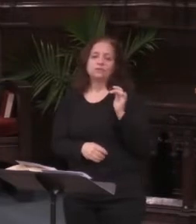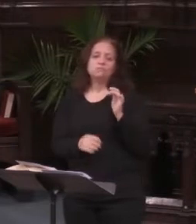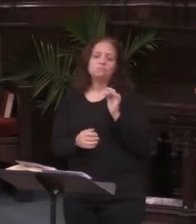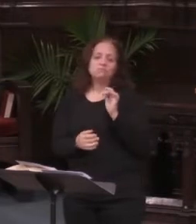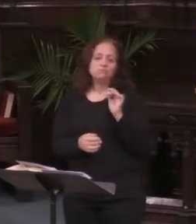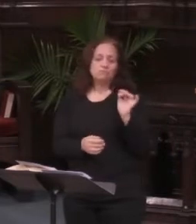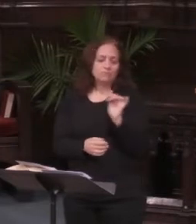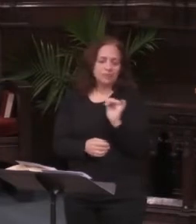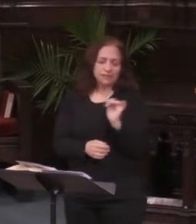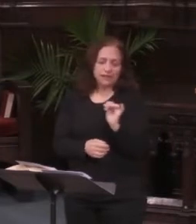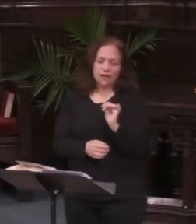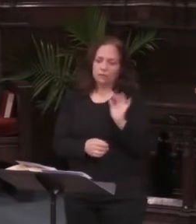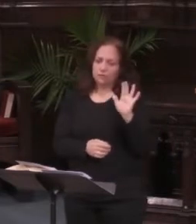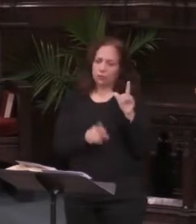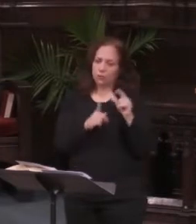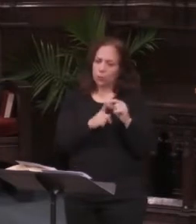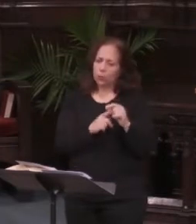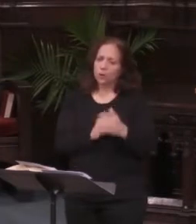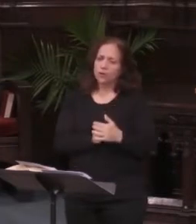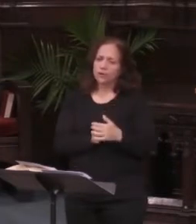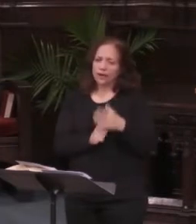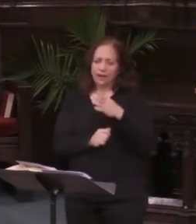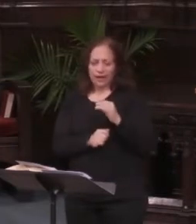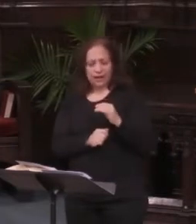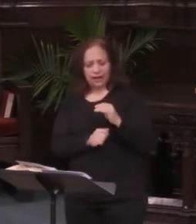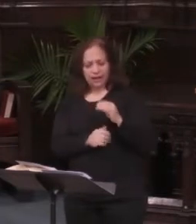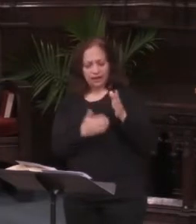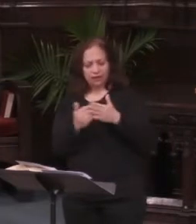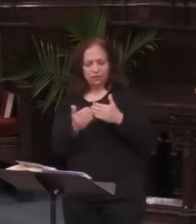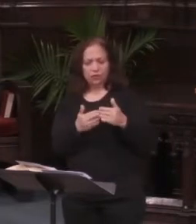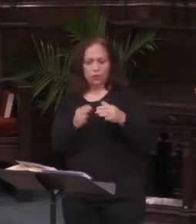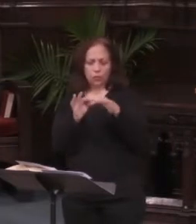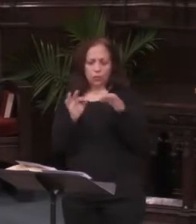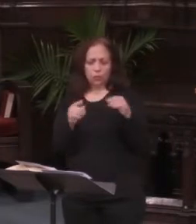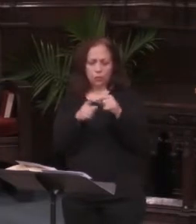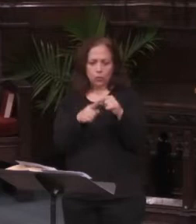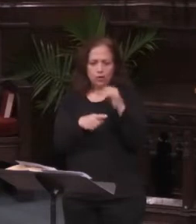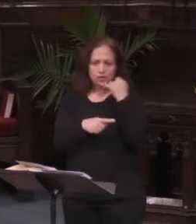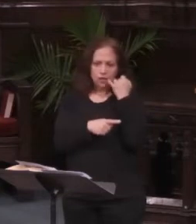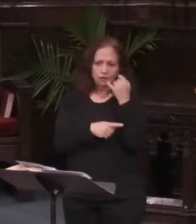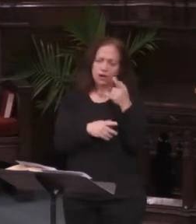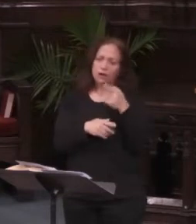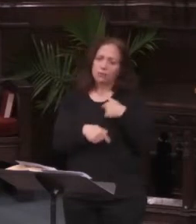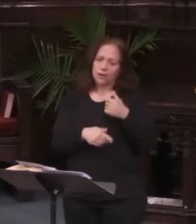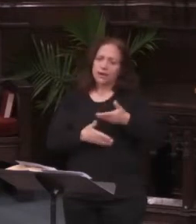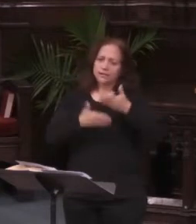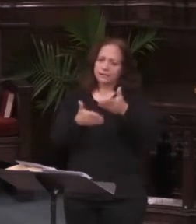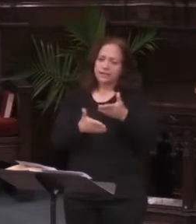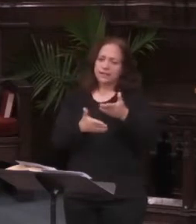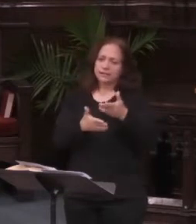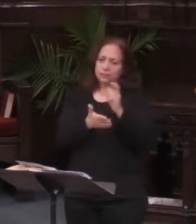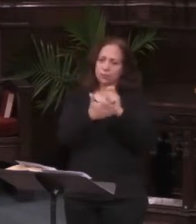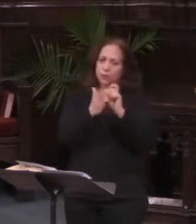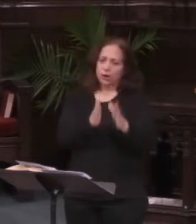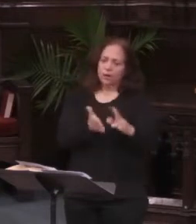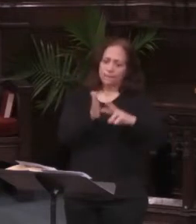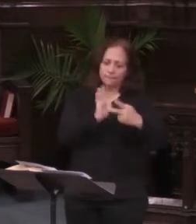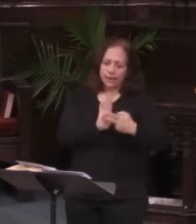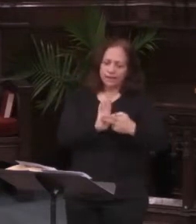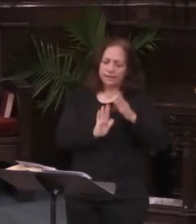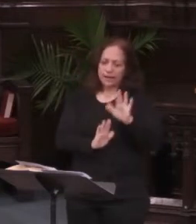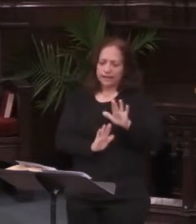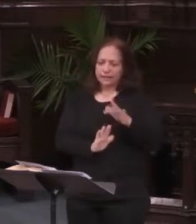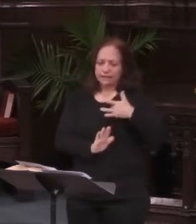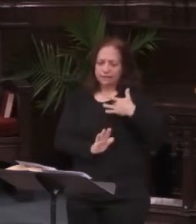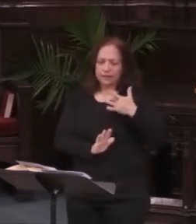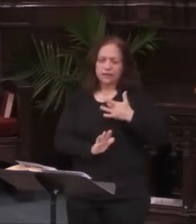words. And while it says enemy here in this text, I suggest that the writer is likely referring to his or her